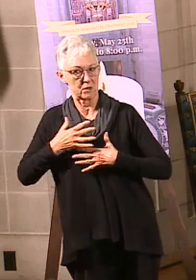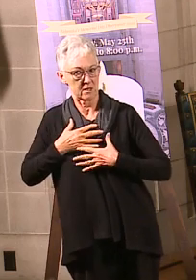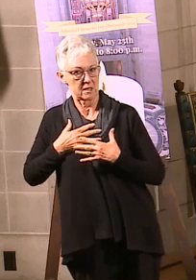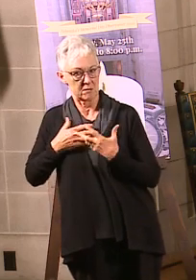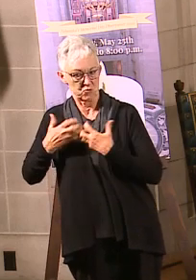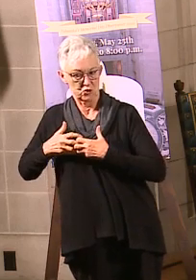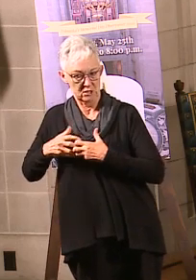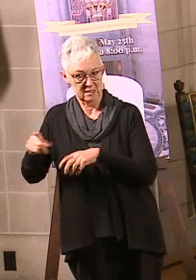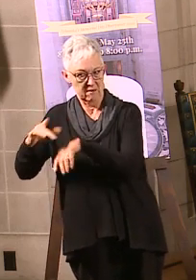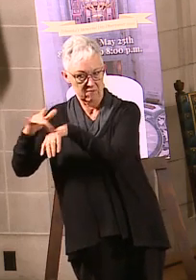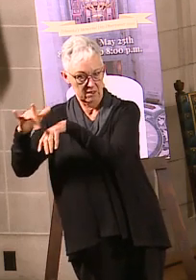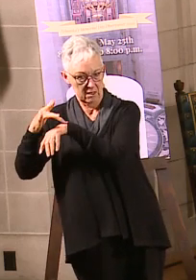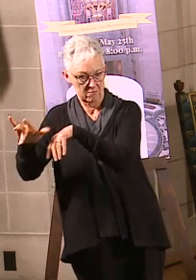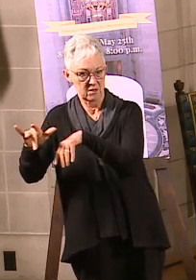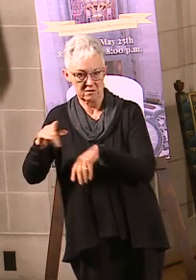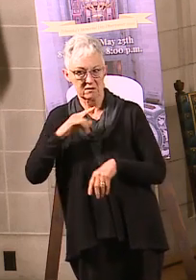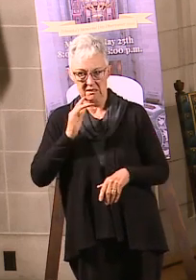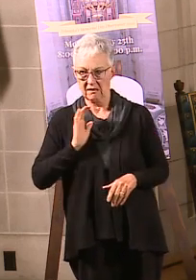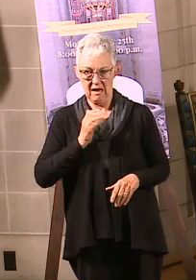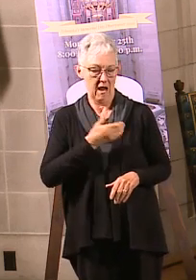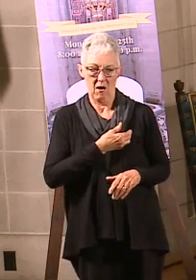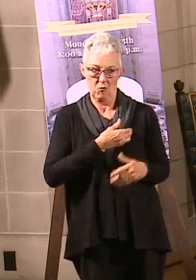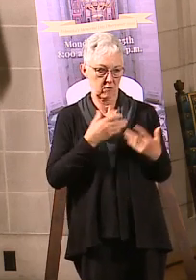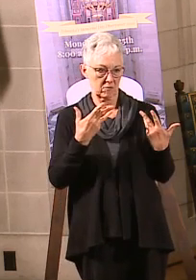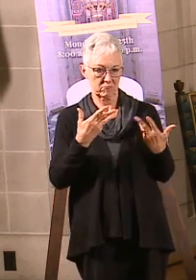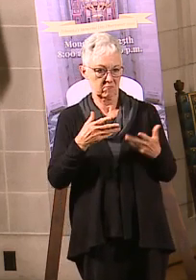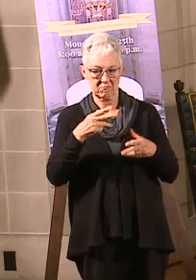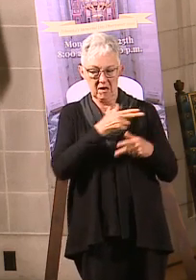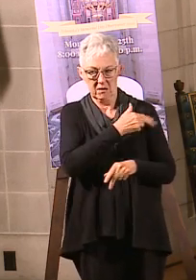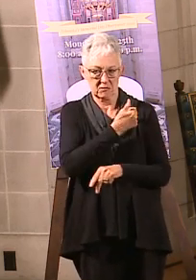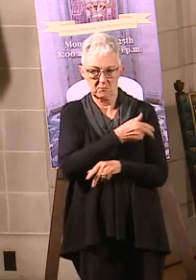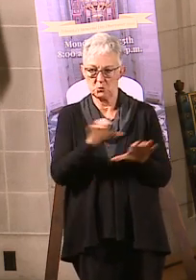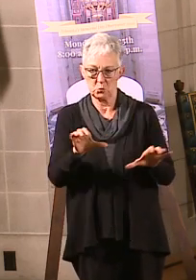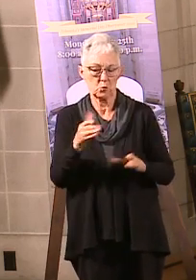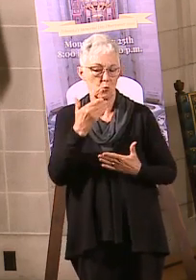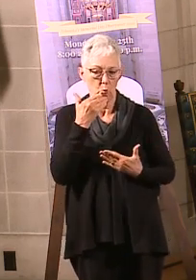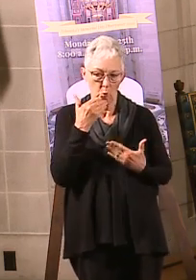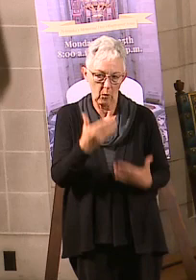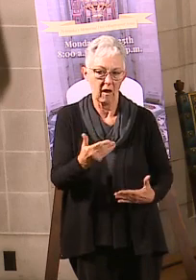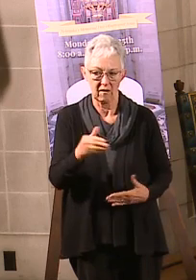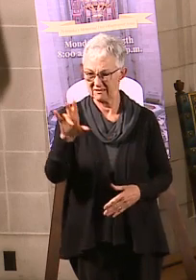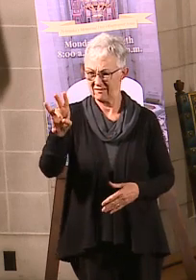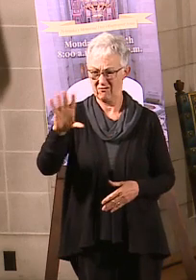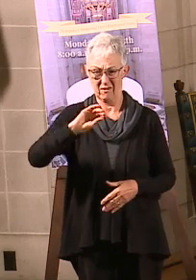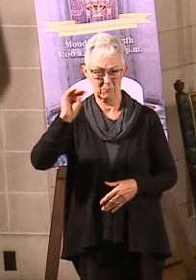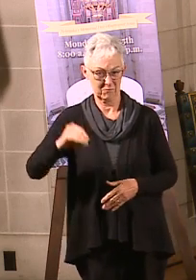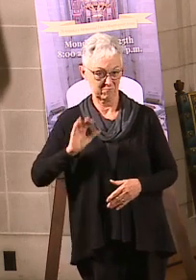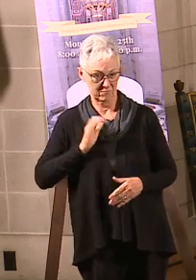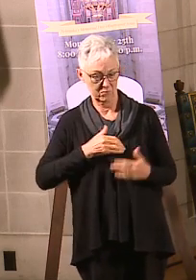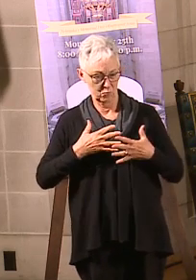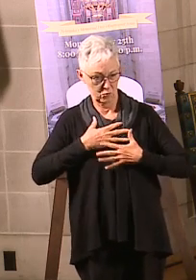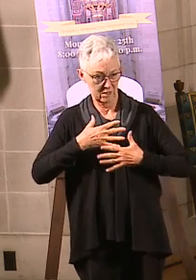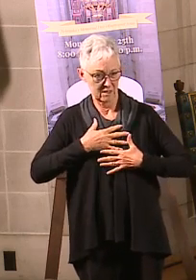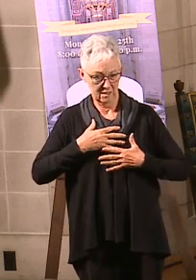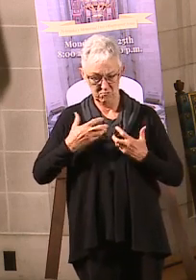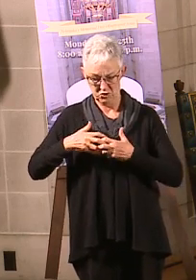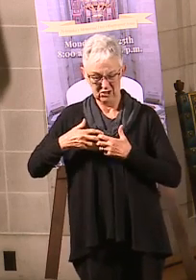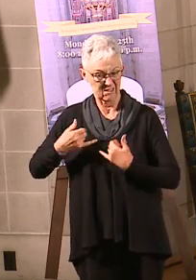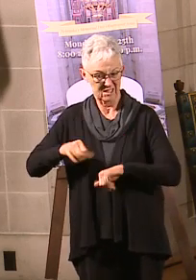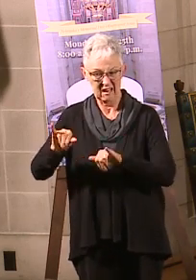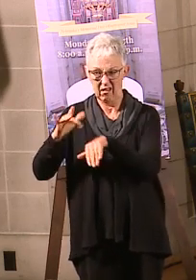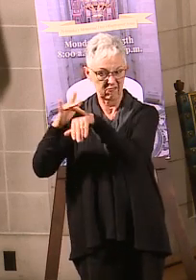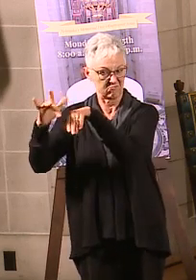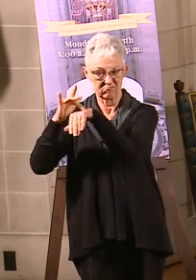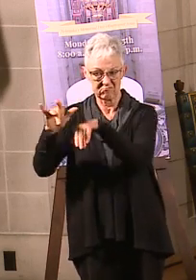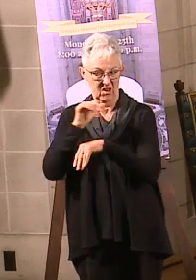our ICU beds are available, and 75% of our ventilators are available. So we've got that capacity in the hospital system. The